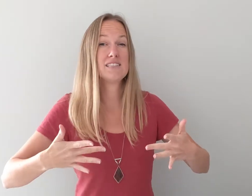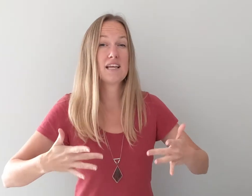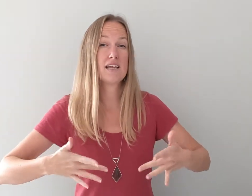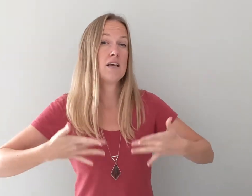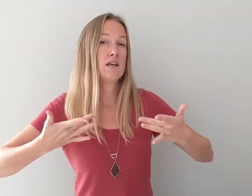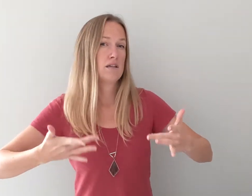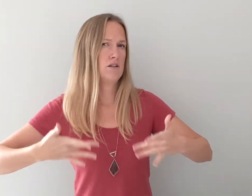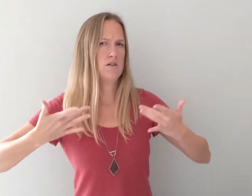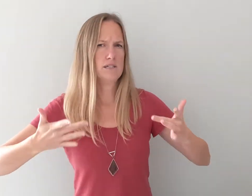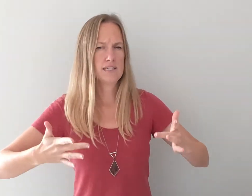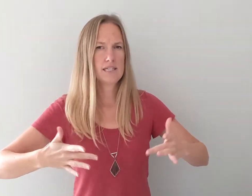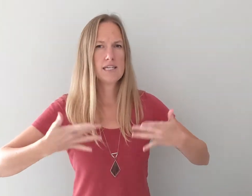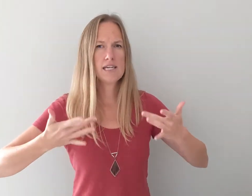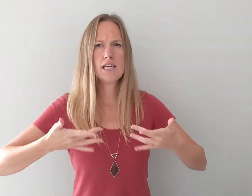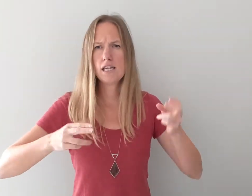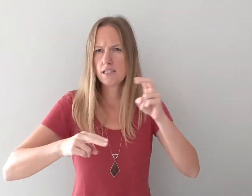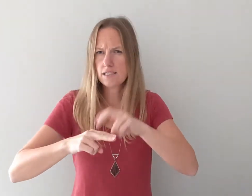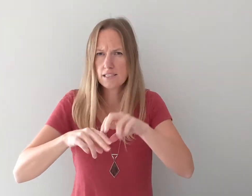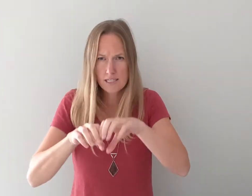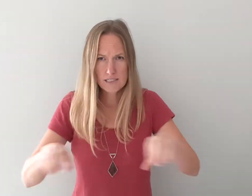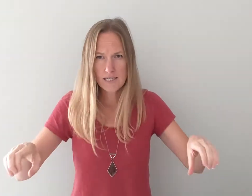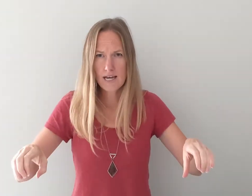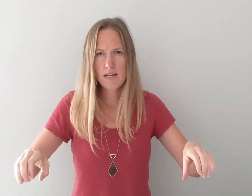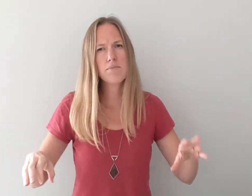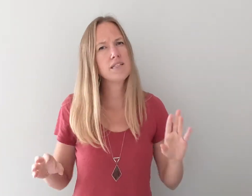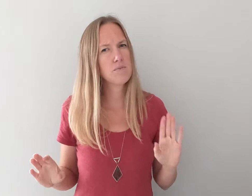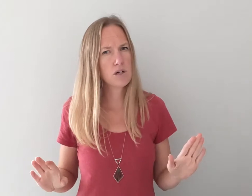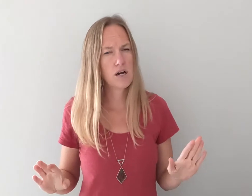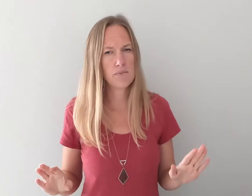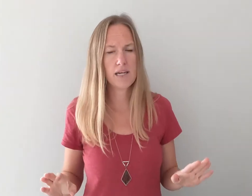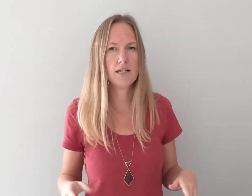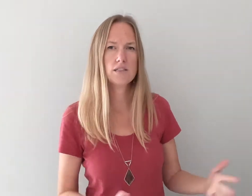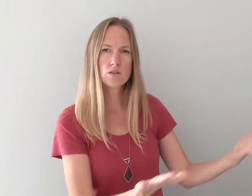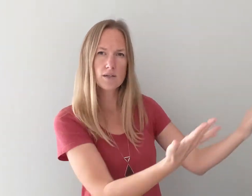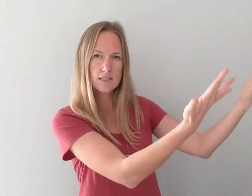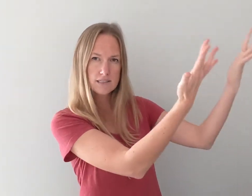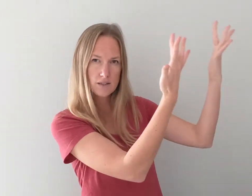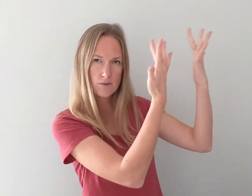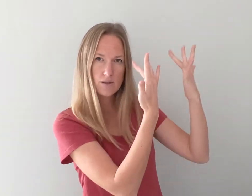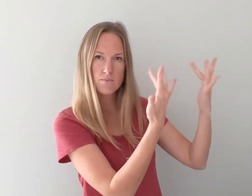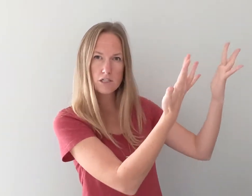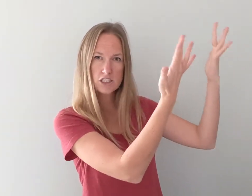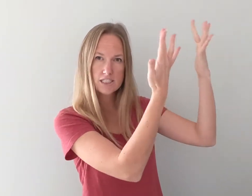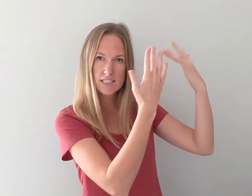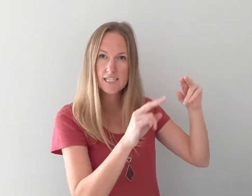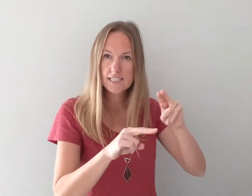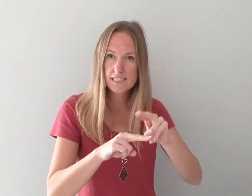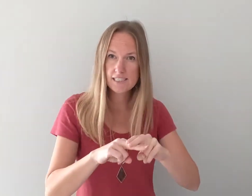like, you know, king and the seat like that, but it's more complicated. So we're going to stick with mercy